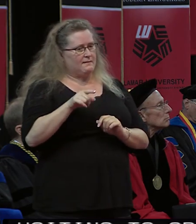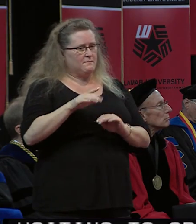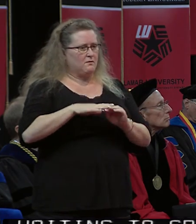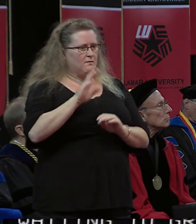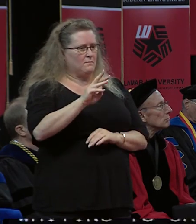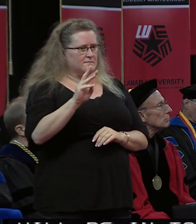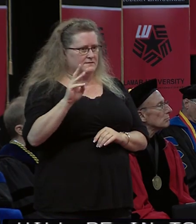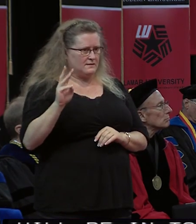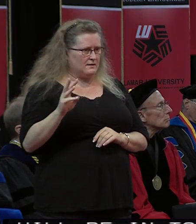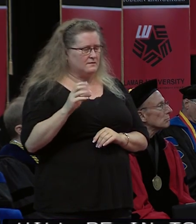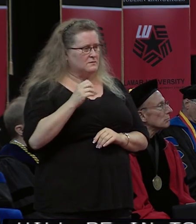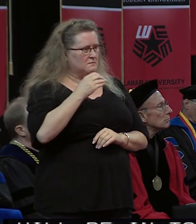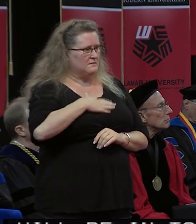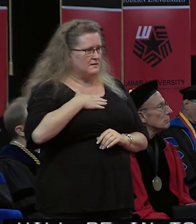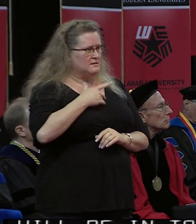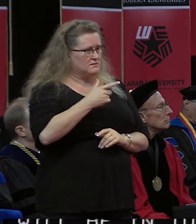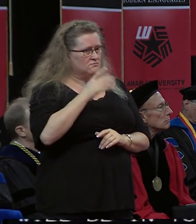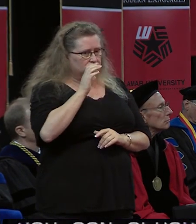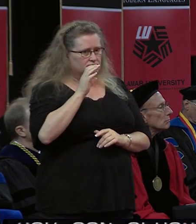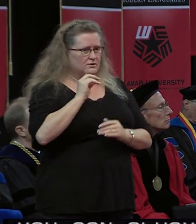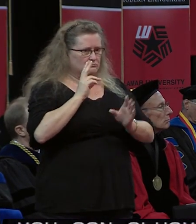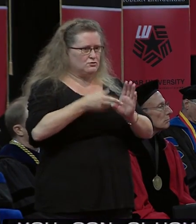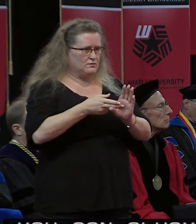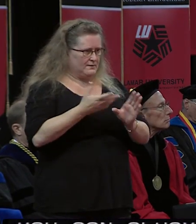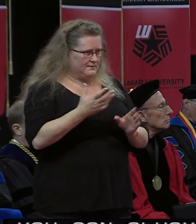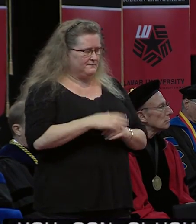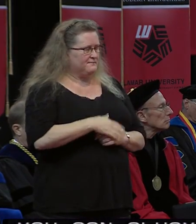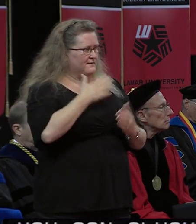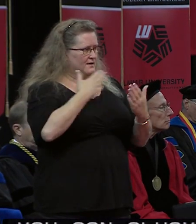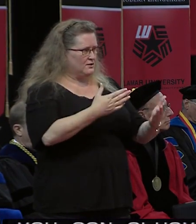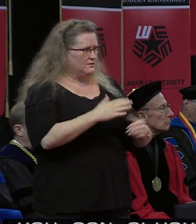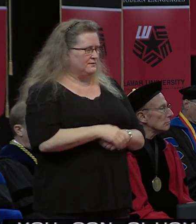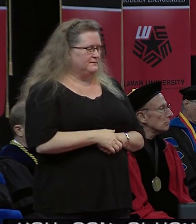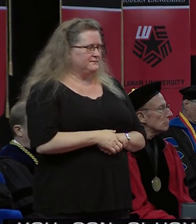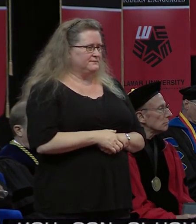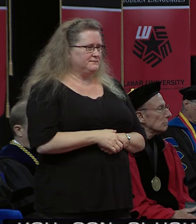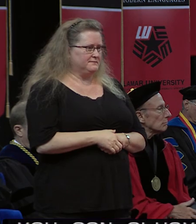website. Please, please join. Thank you.